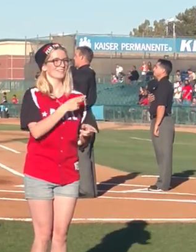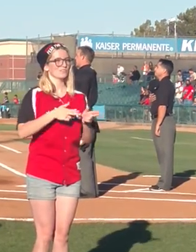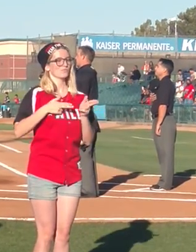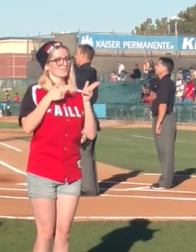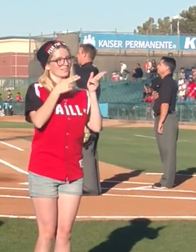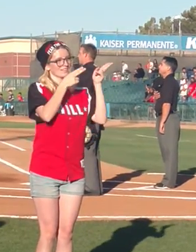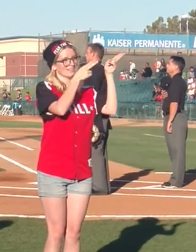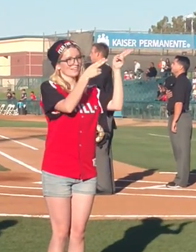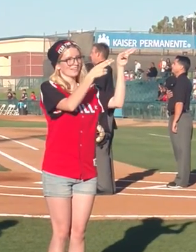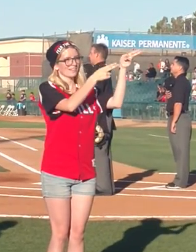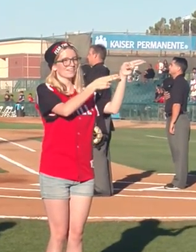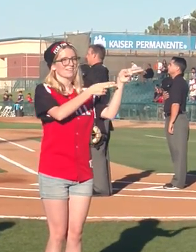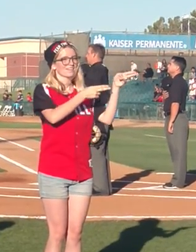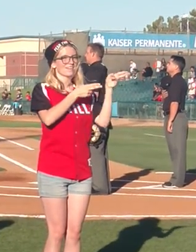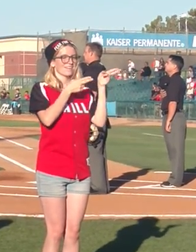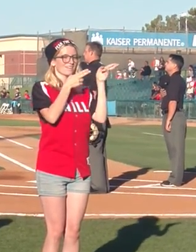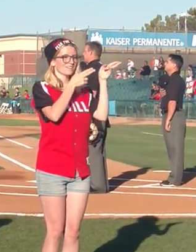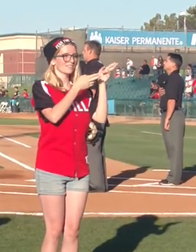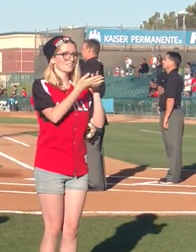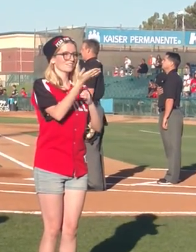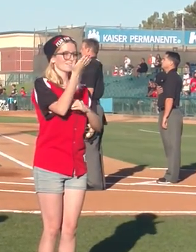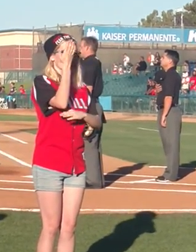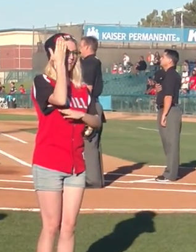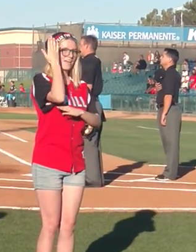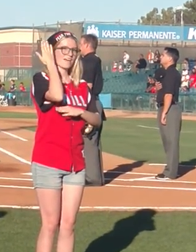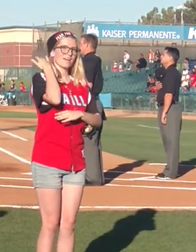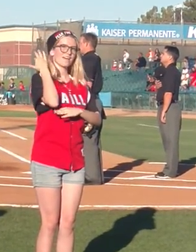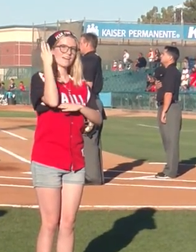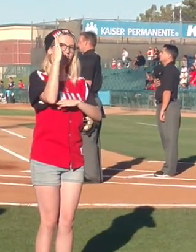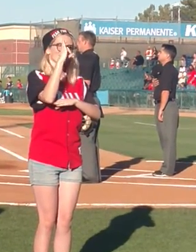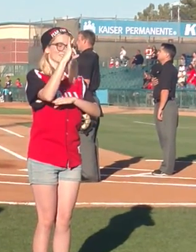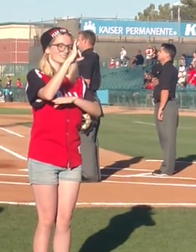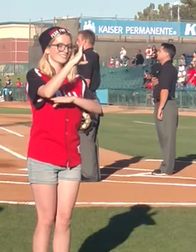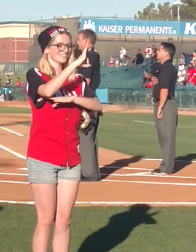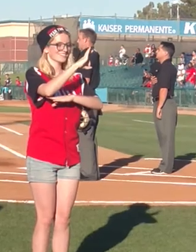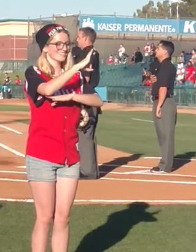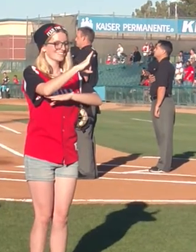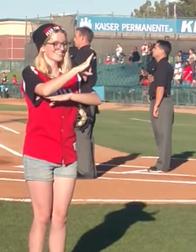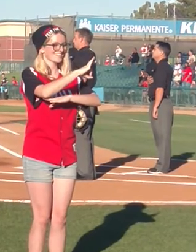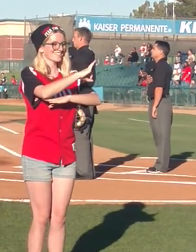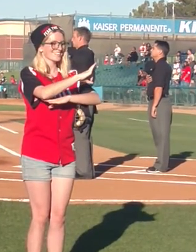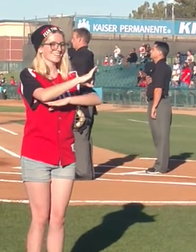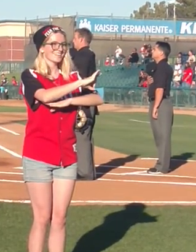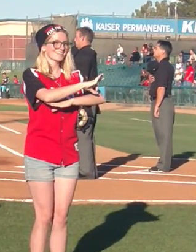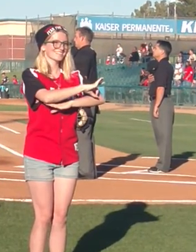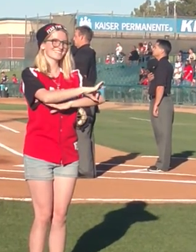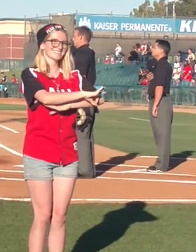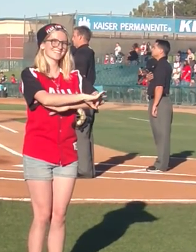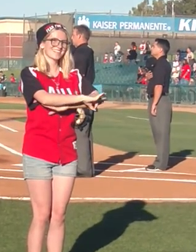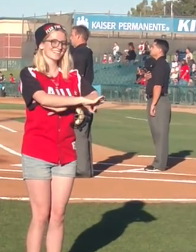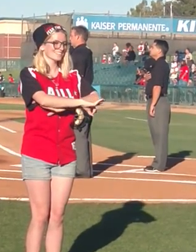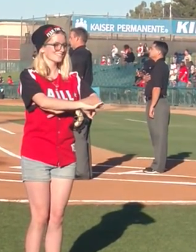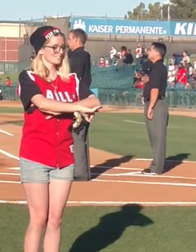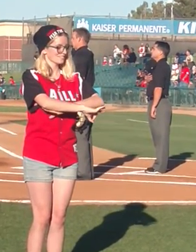we hailed, At the twilight's last